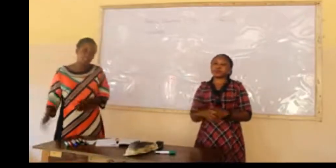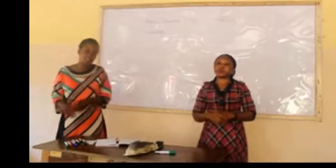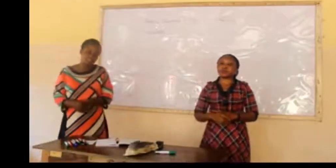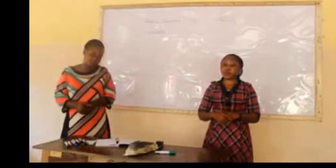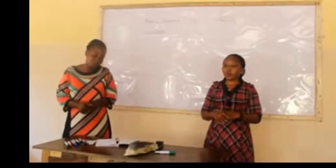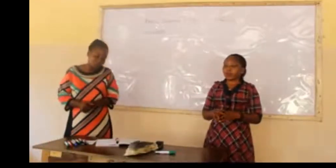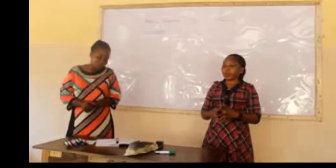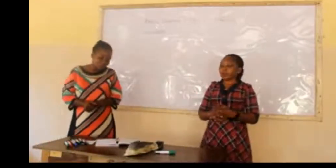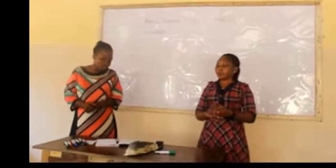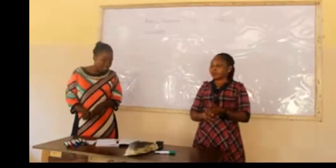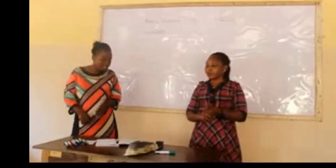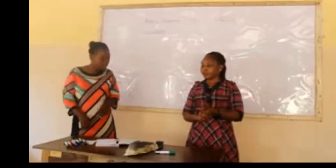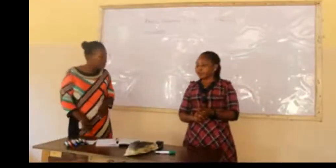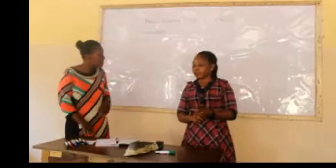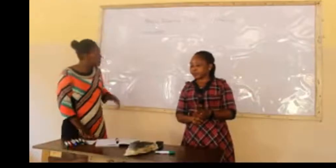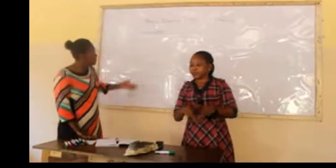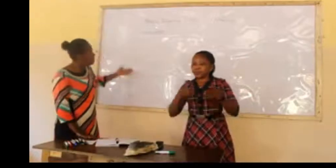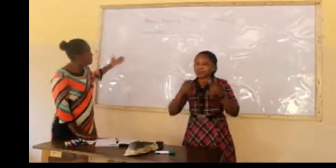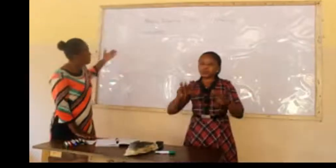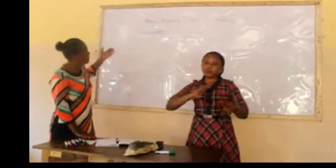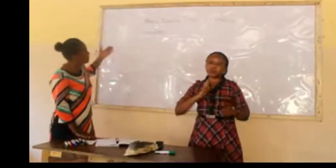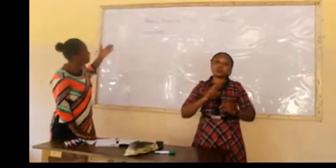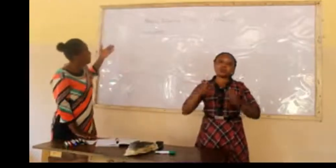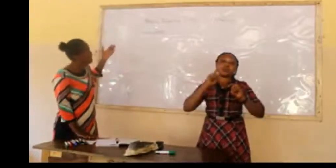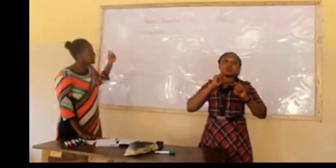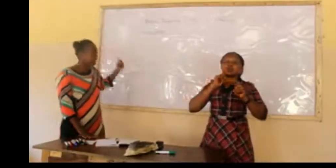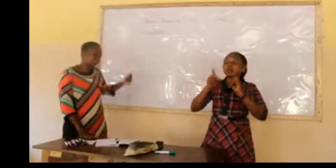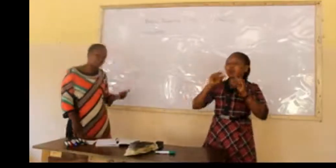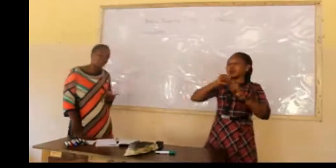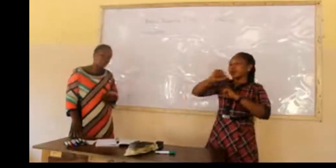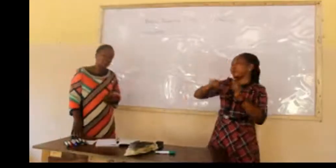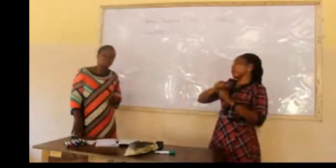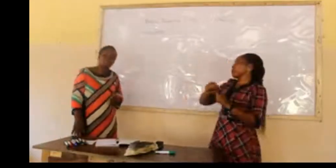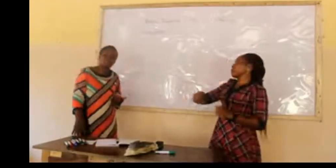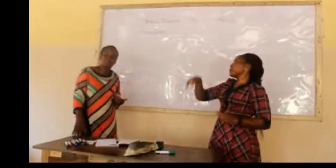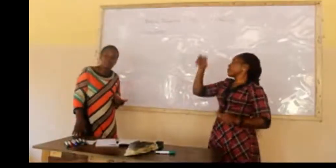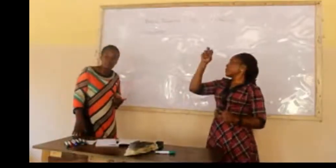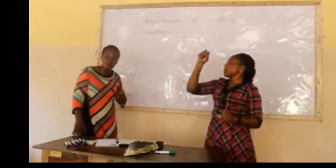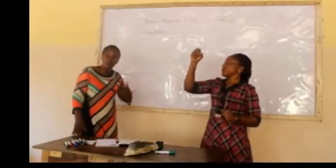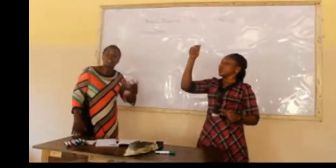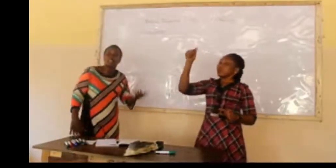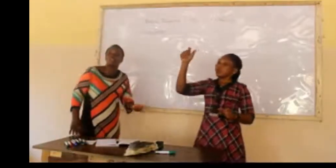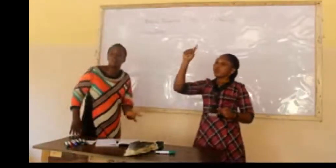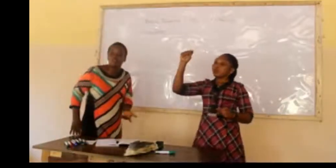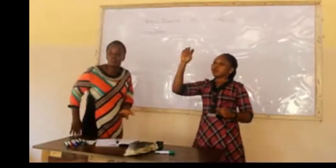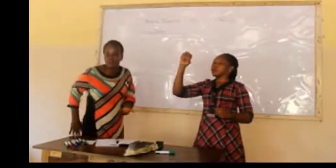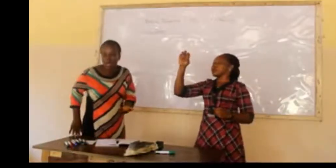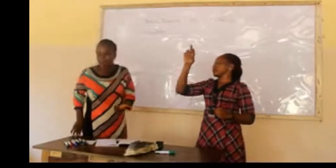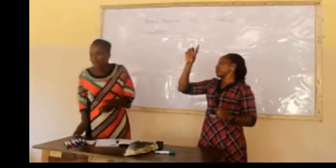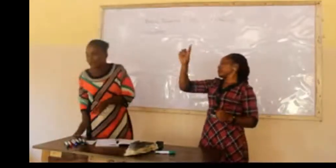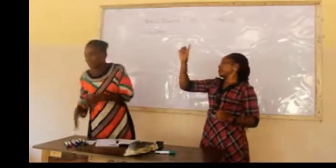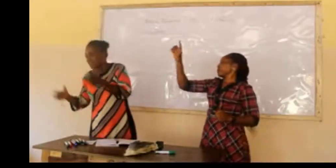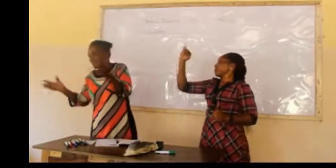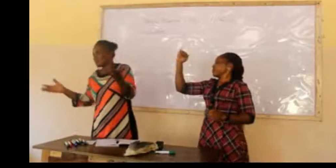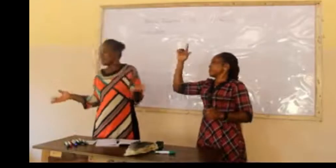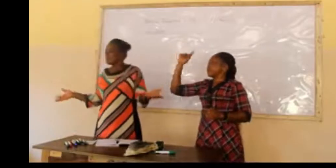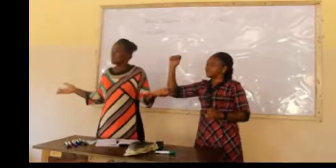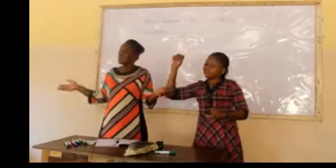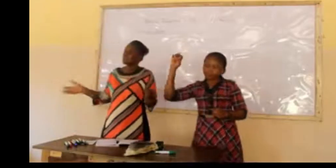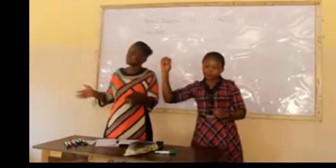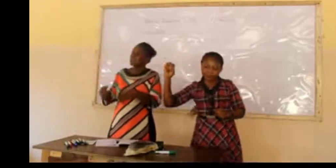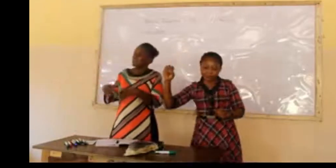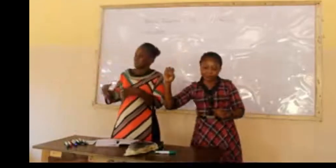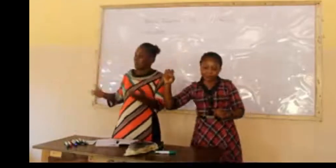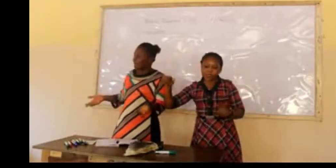see US. So let's discuss the topic on the word satellite. from what I told you about the cables